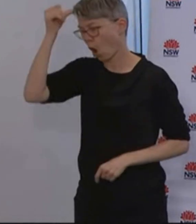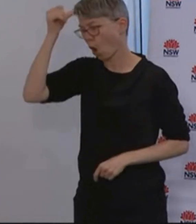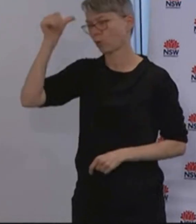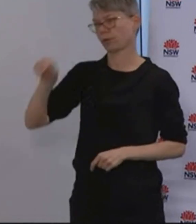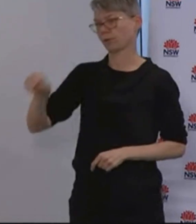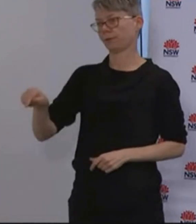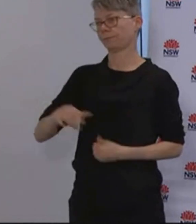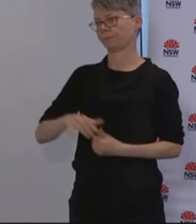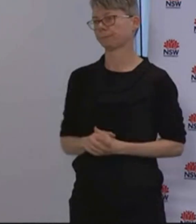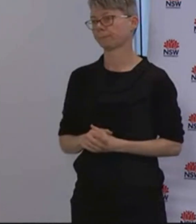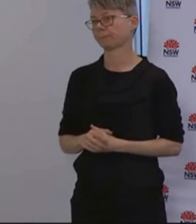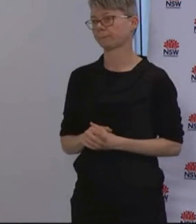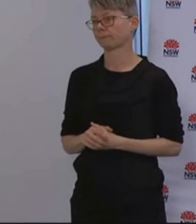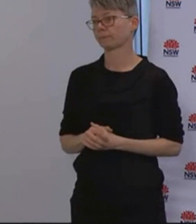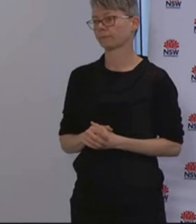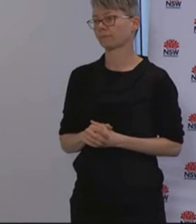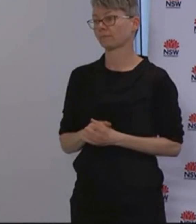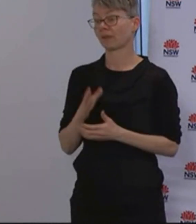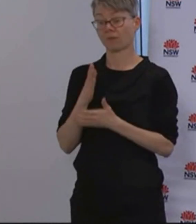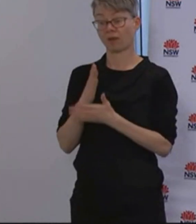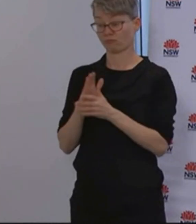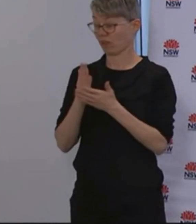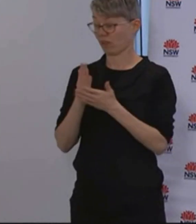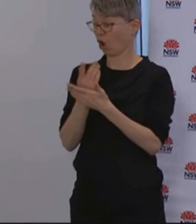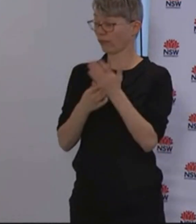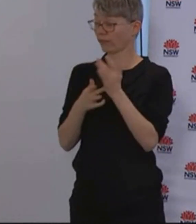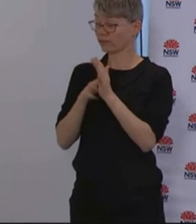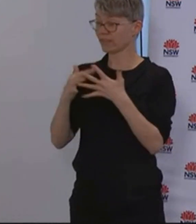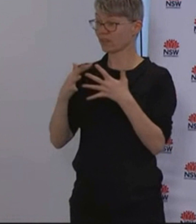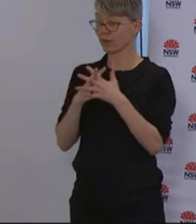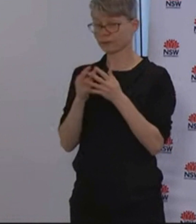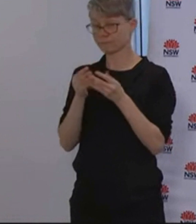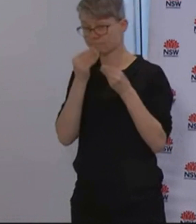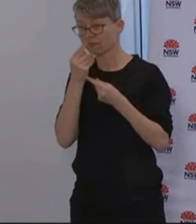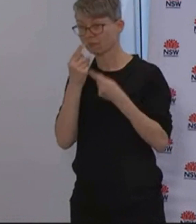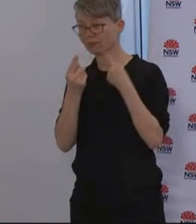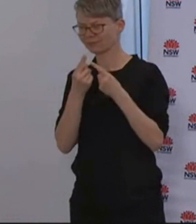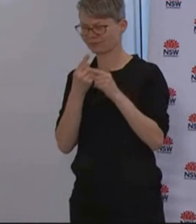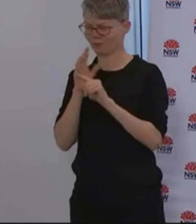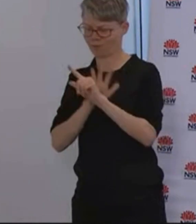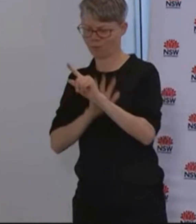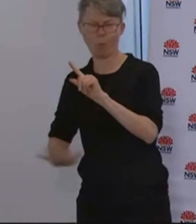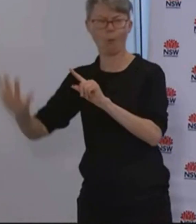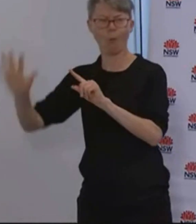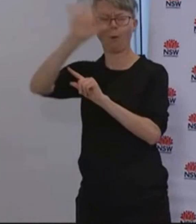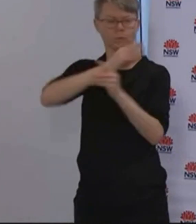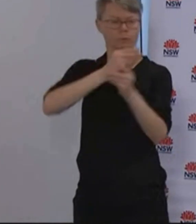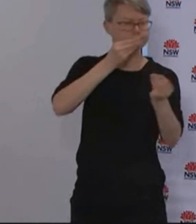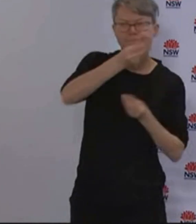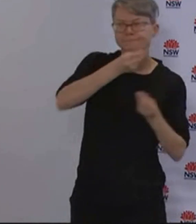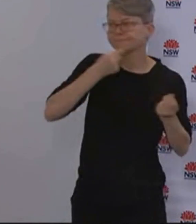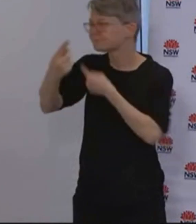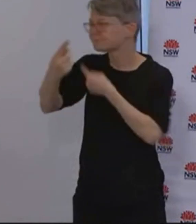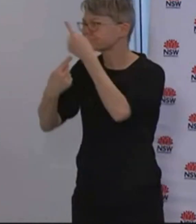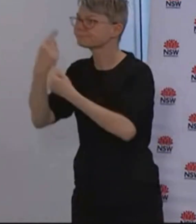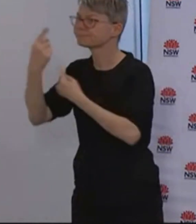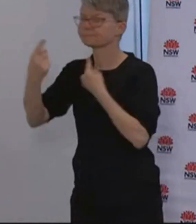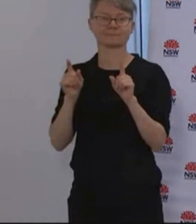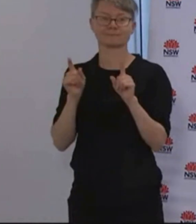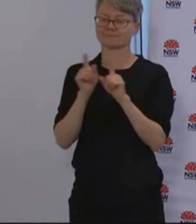we do work very cooperatively across the states and territories and share information. So from the earliest stage, we have been